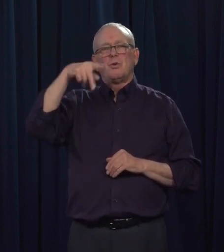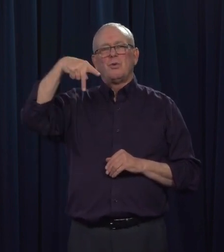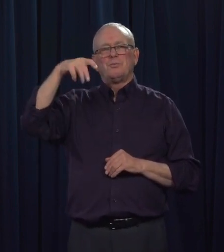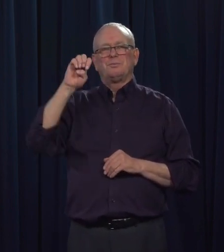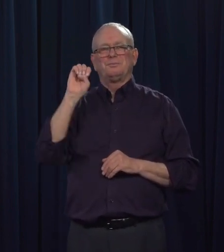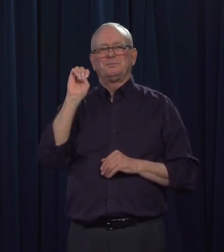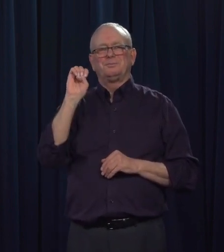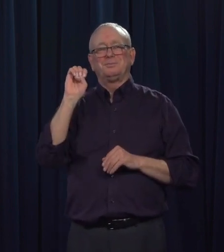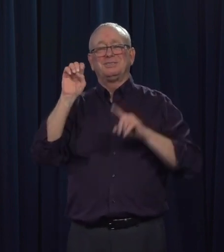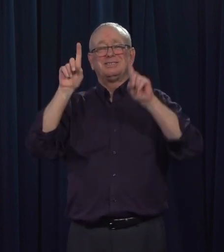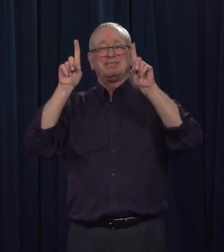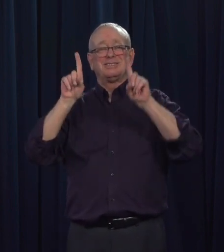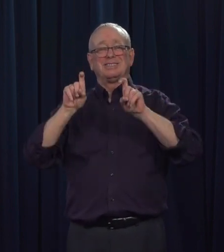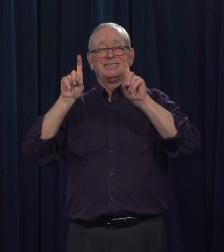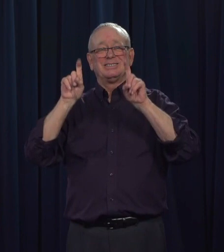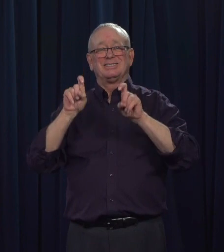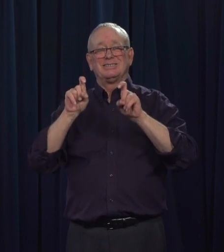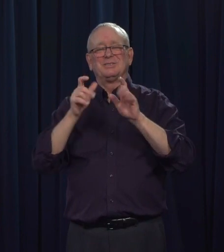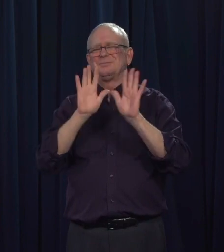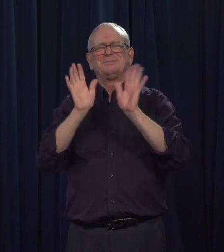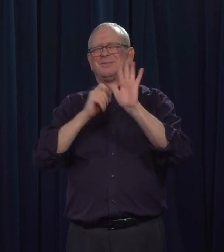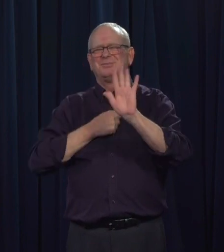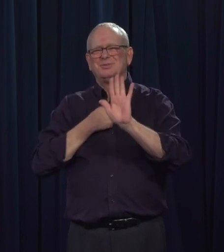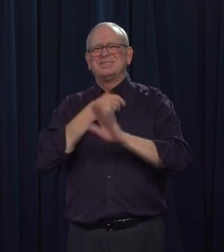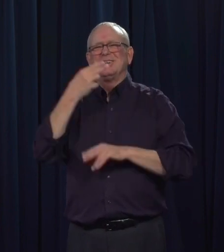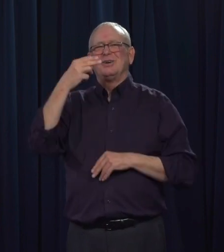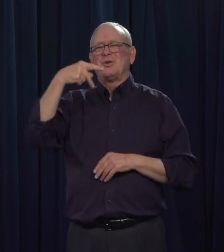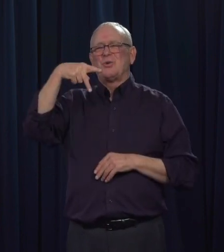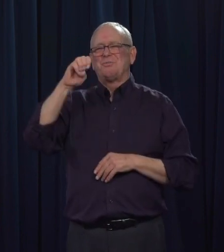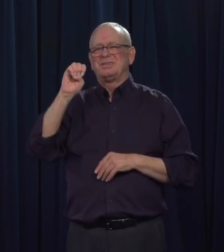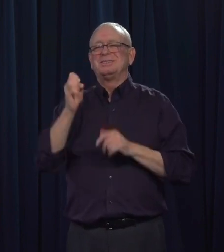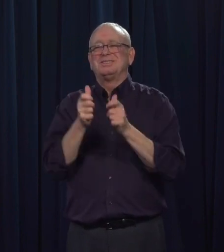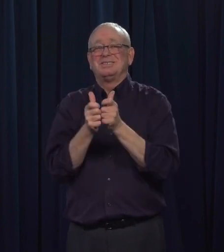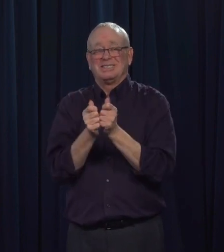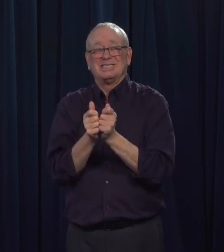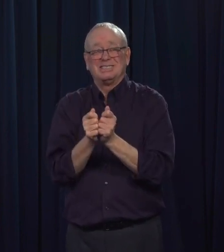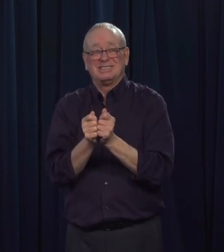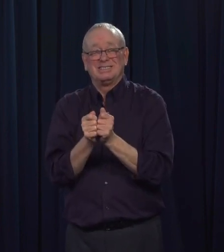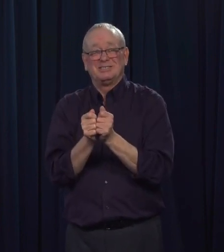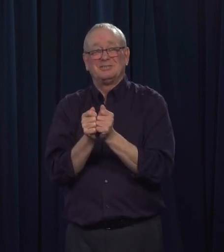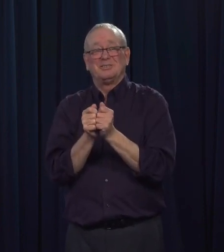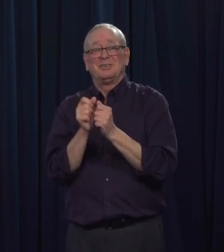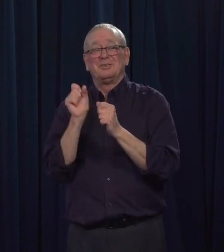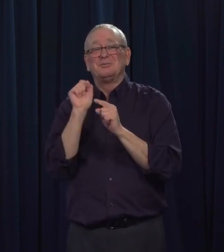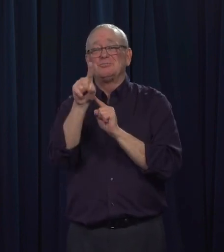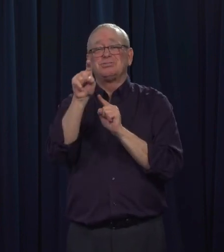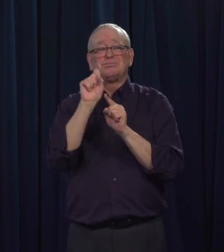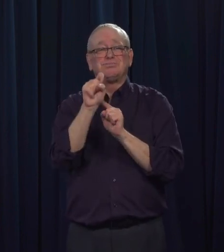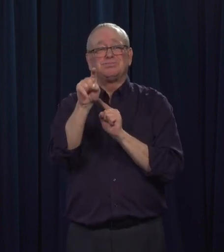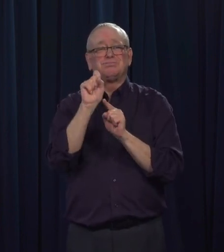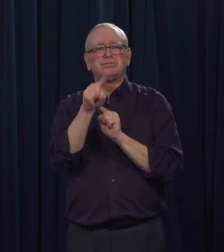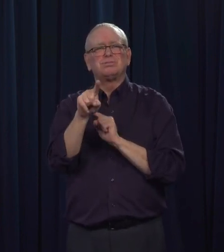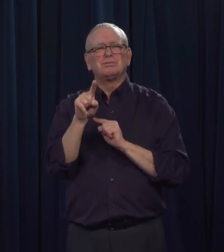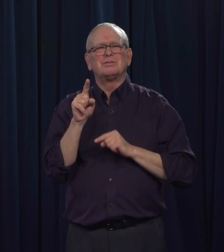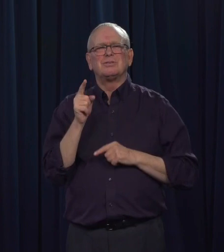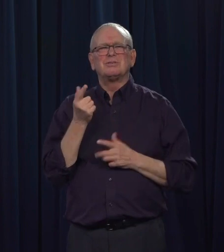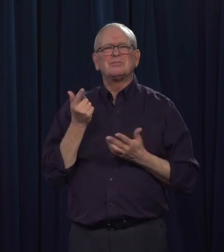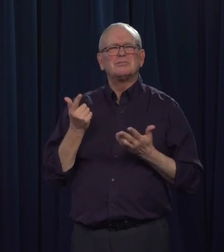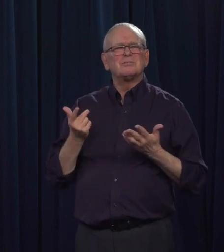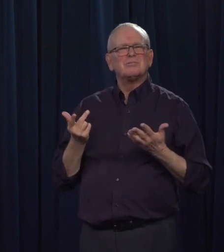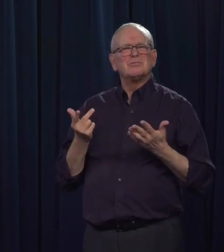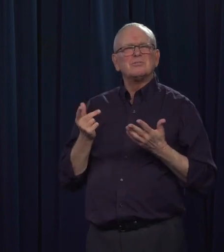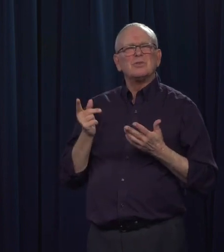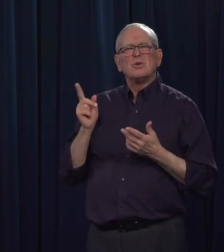So what the underlying, I guess, root of that particular initiative is